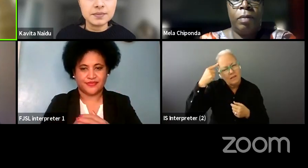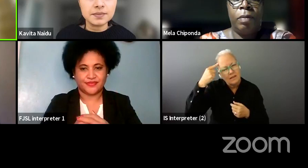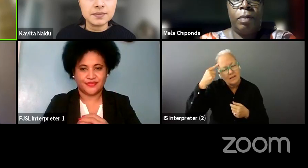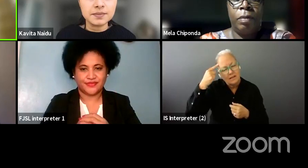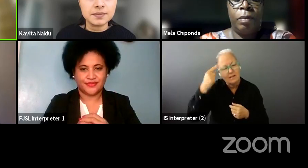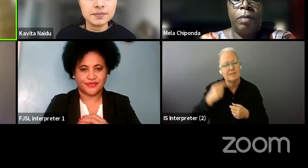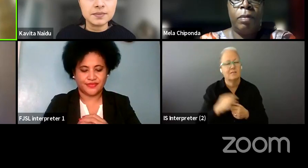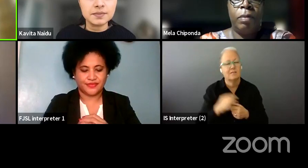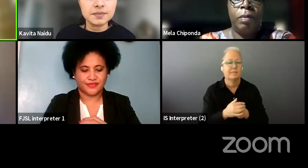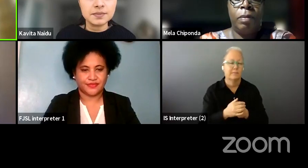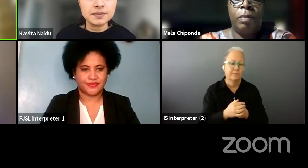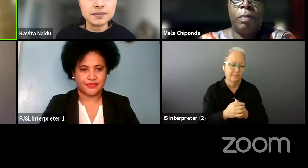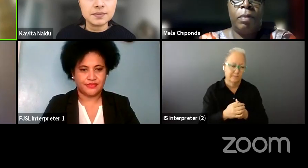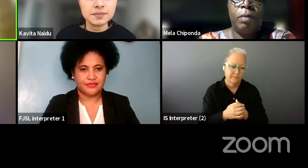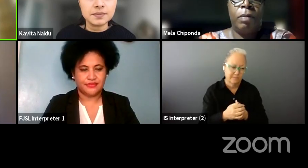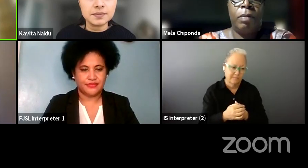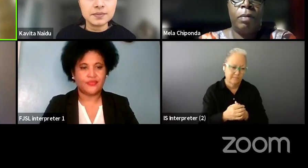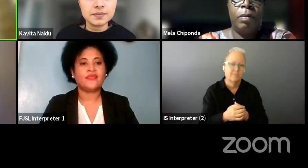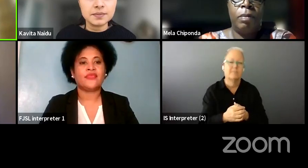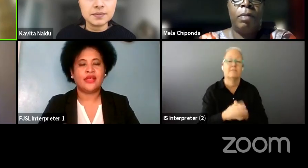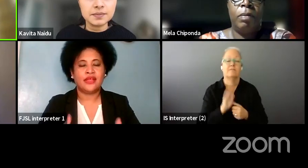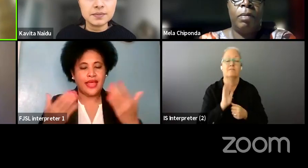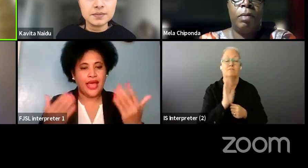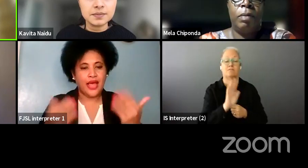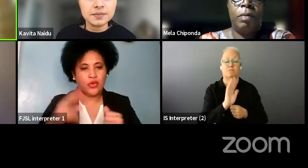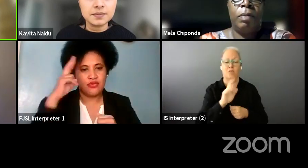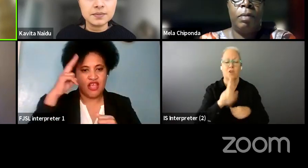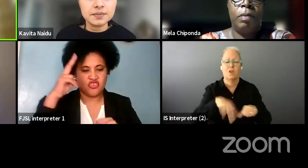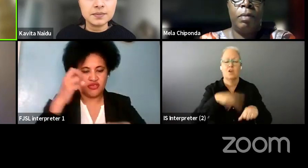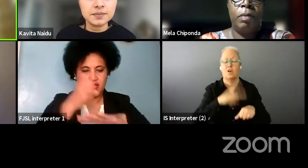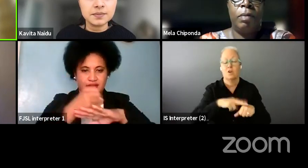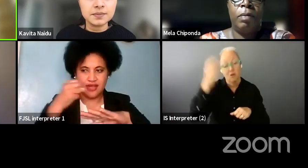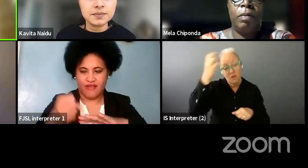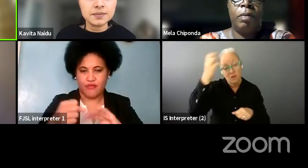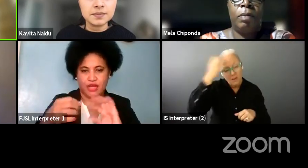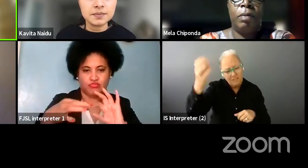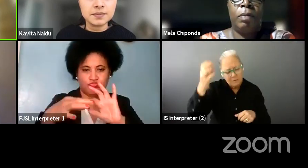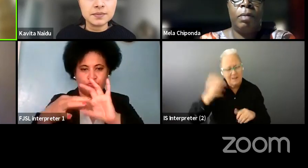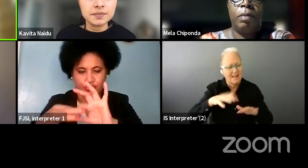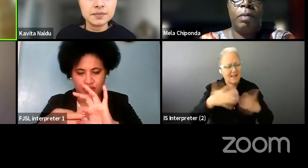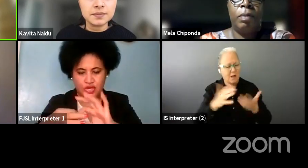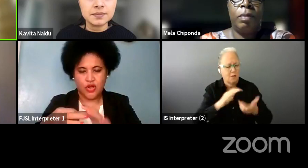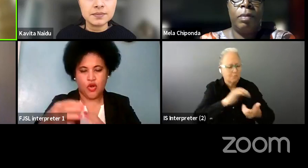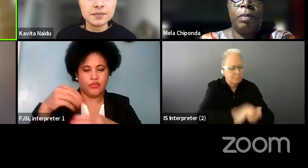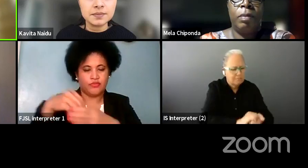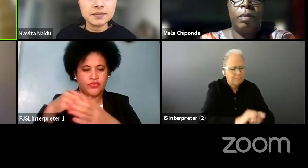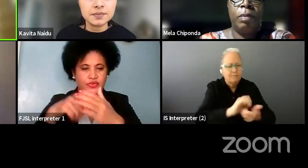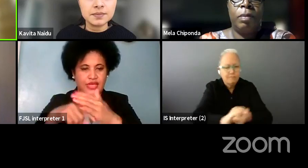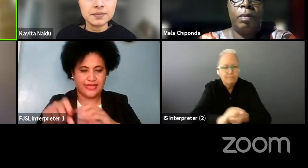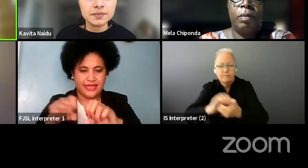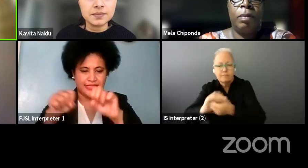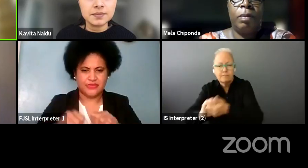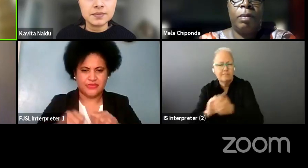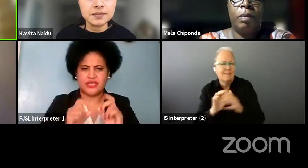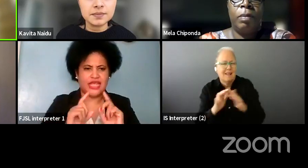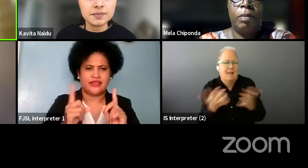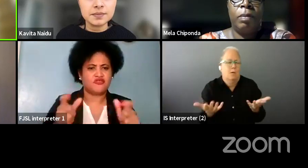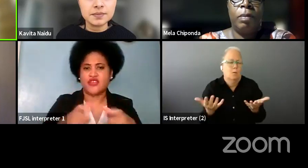national governments co-opted into this system? And what are the challenges you see in